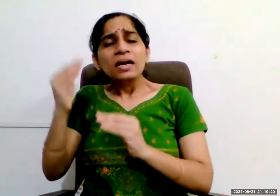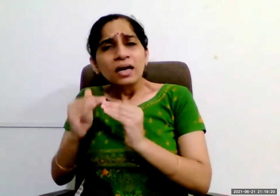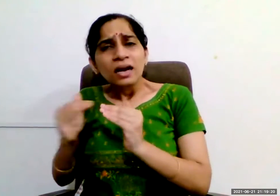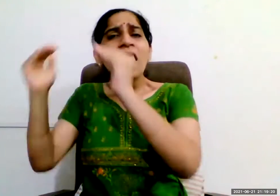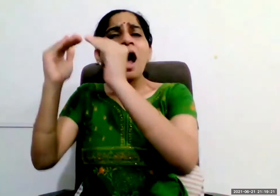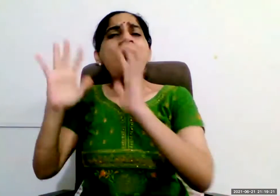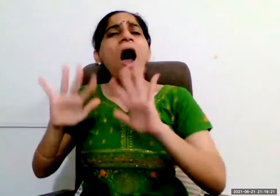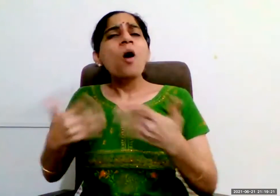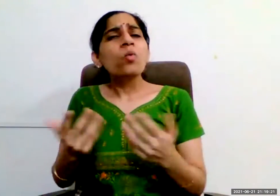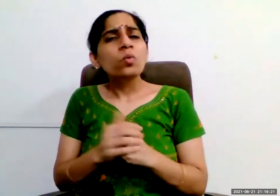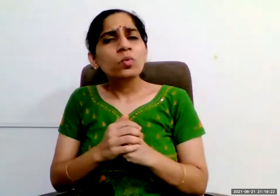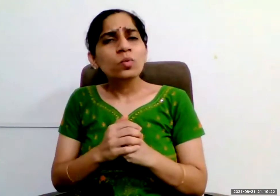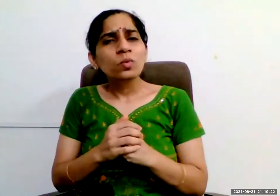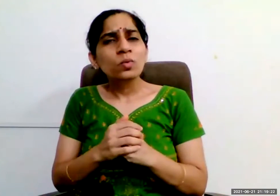So let's find out.